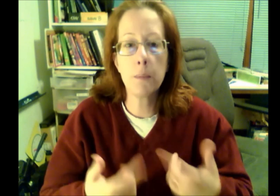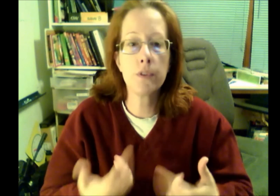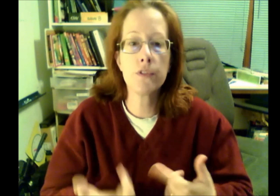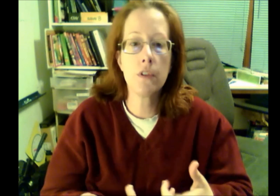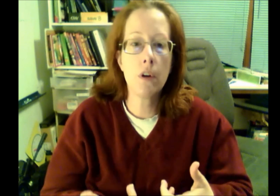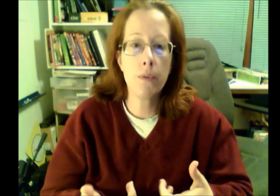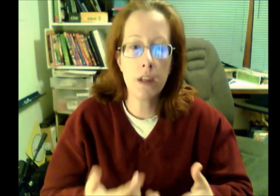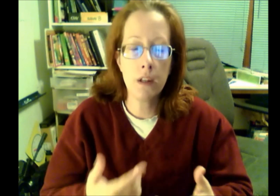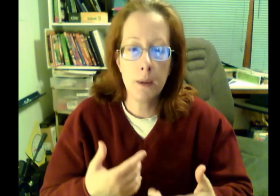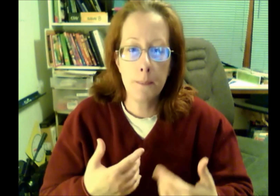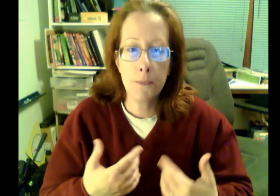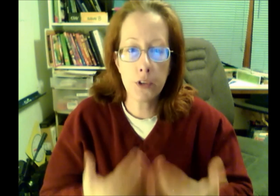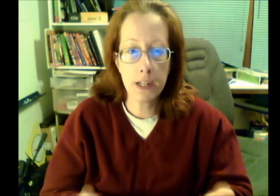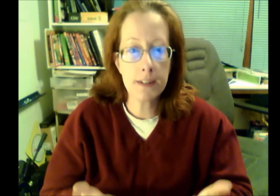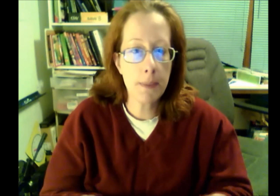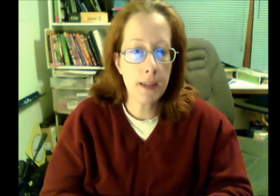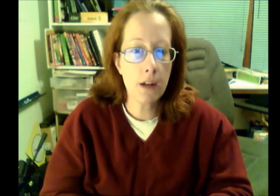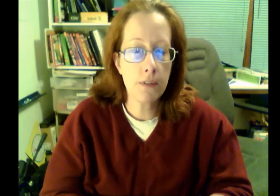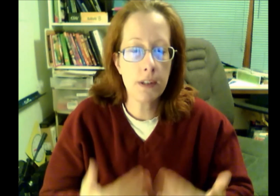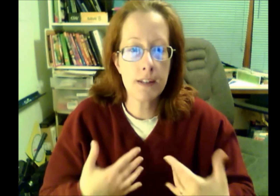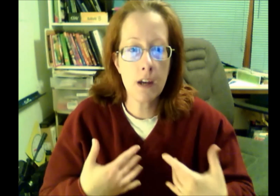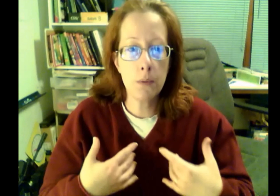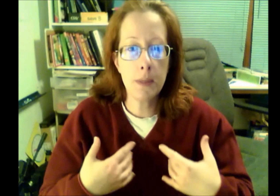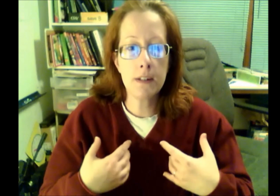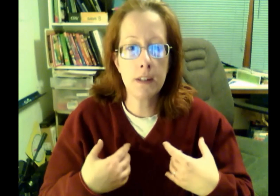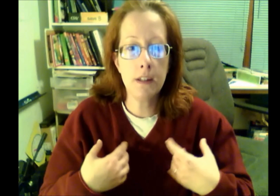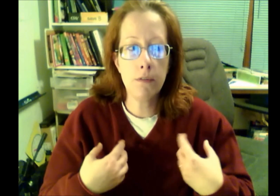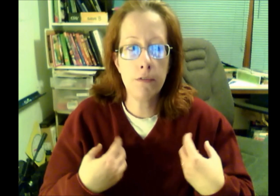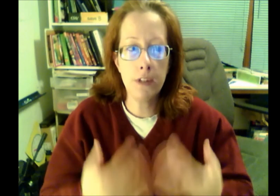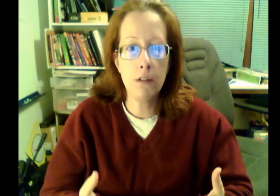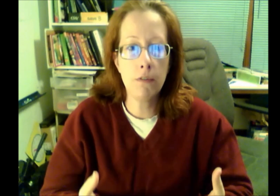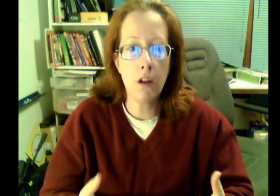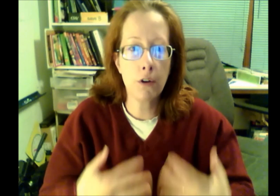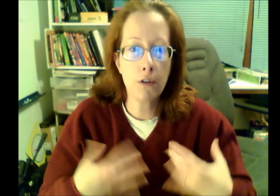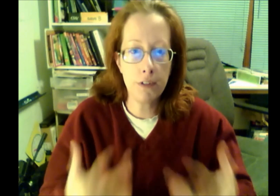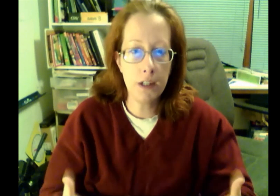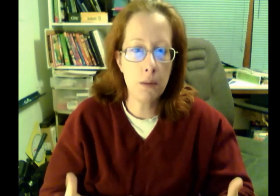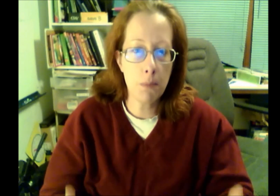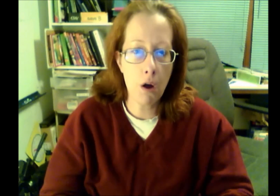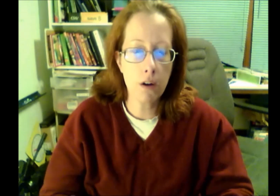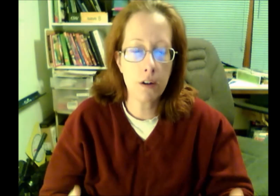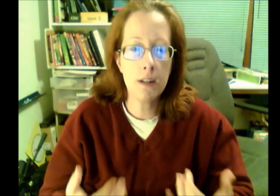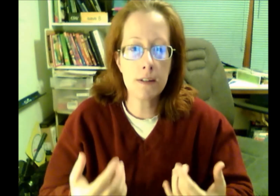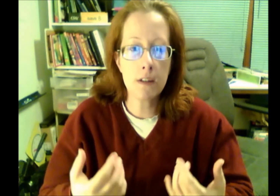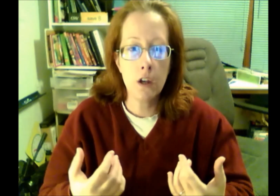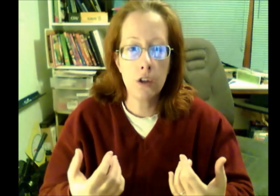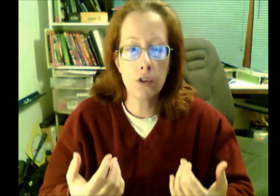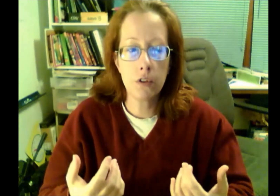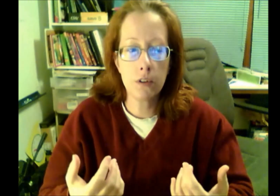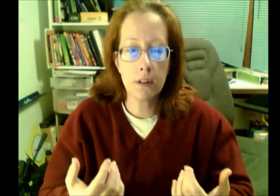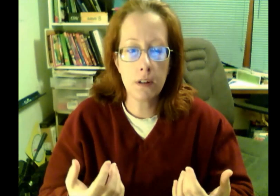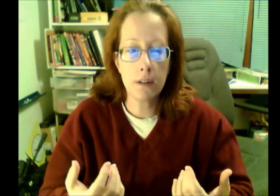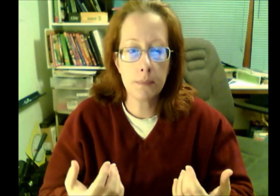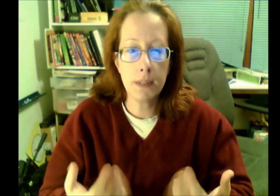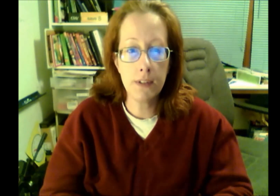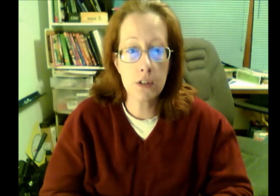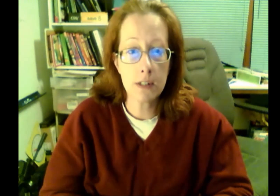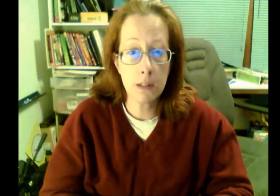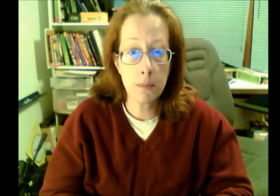person know that you're getting something out of it. That's how you basically feed a vlogger. Feed a blogger is you're giving just a little bit back,